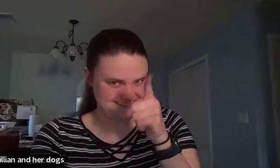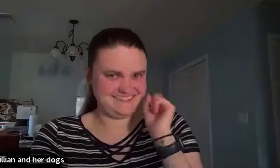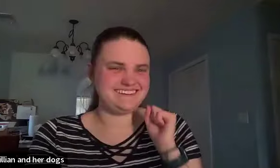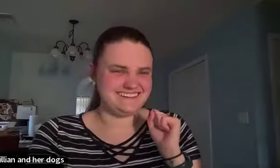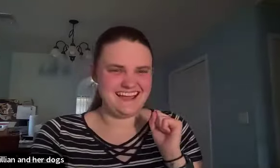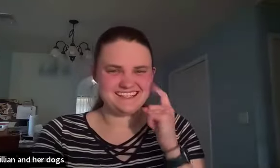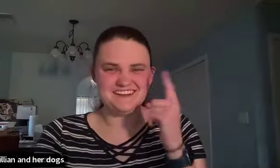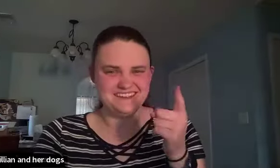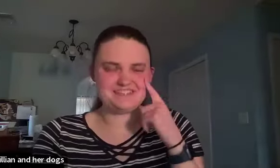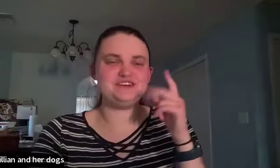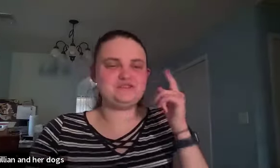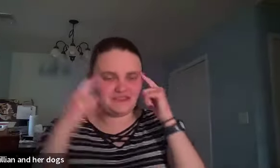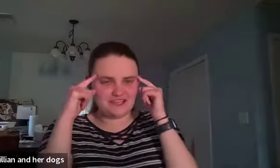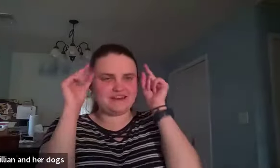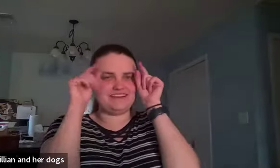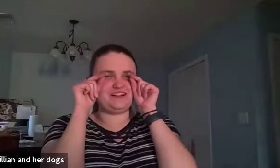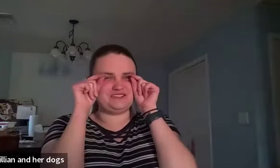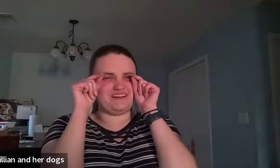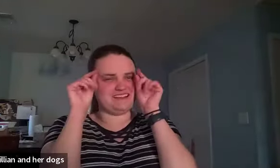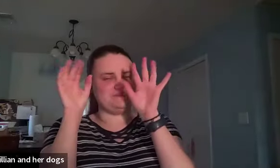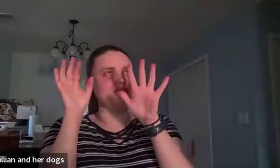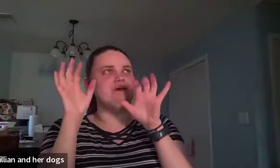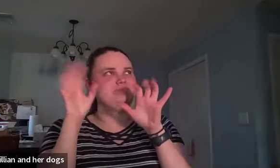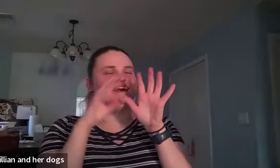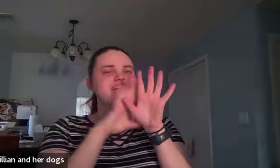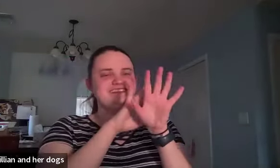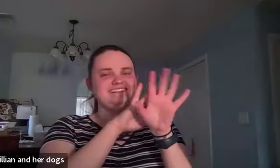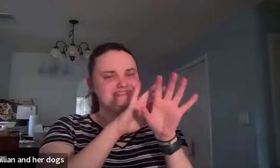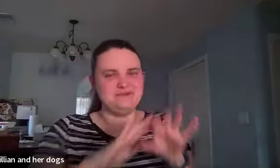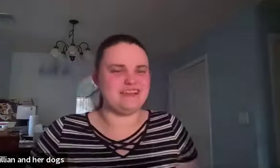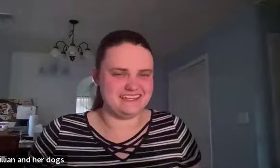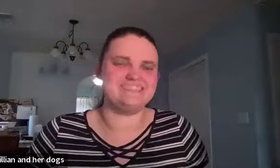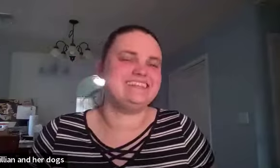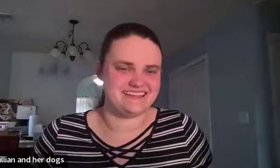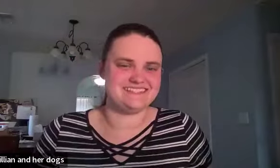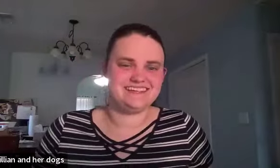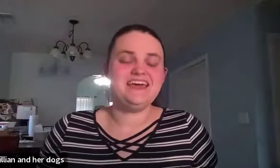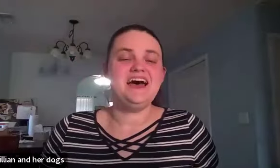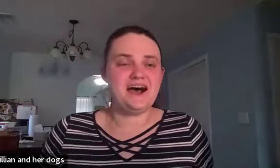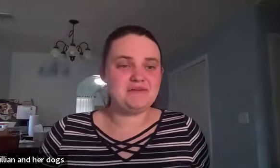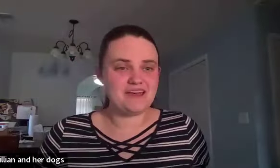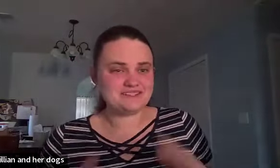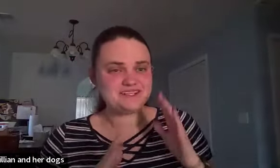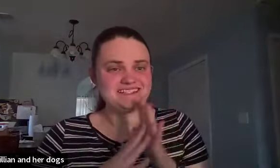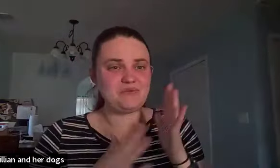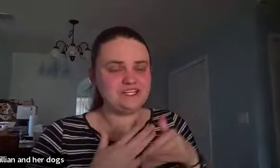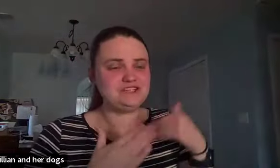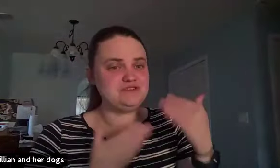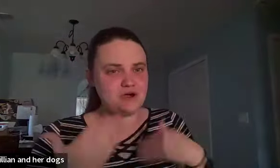Yes, good. I saw you. I saw you think you had to like close your eyes and be like, wait a minute, I need to like move my hands so that yes. I was gonna say once you